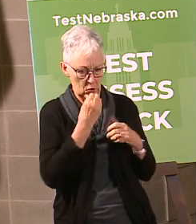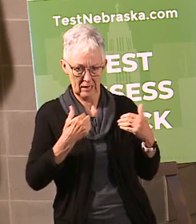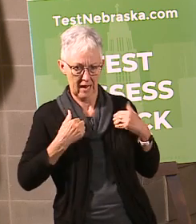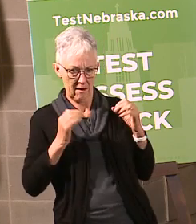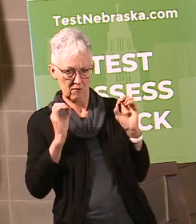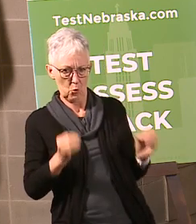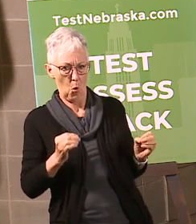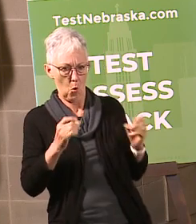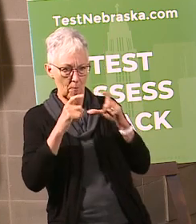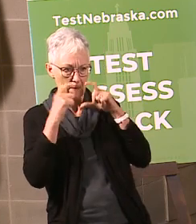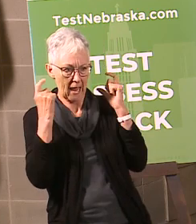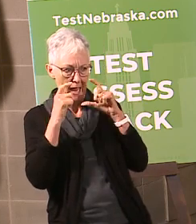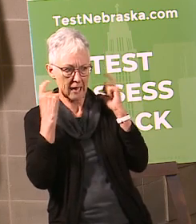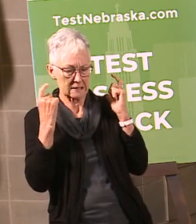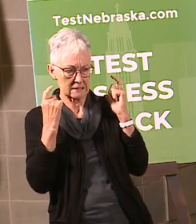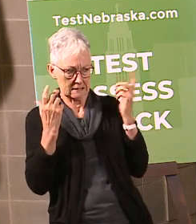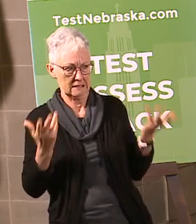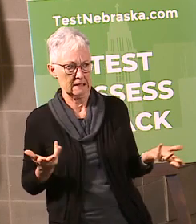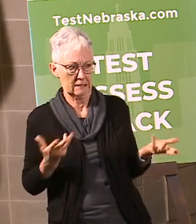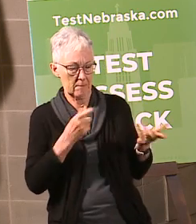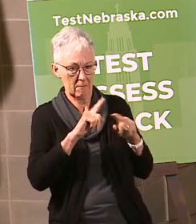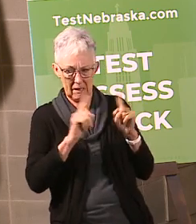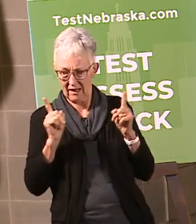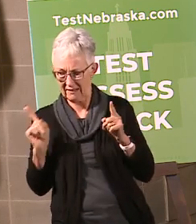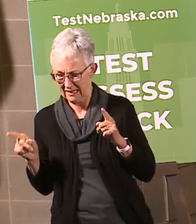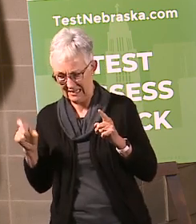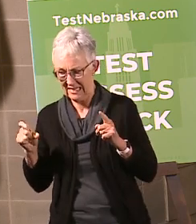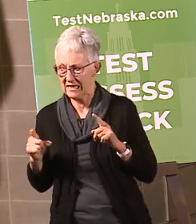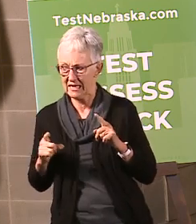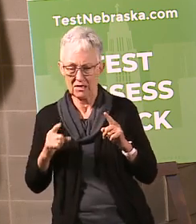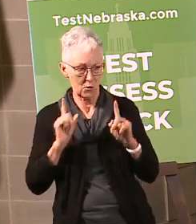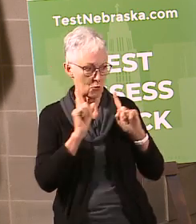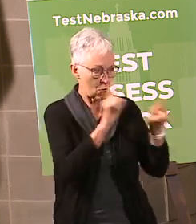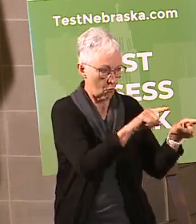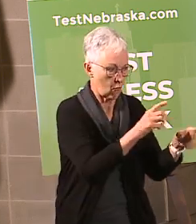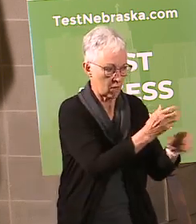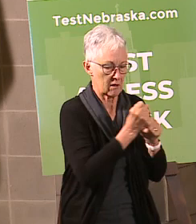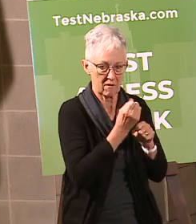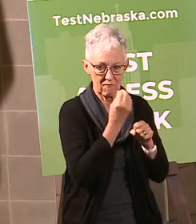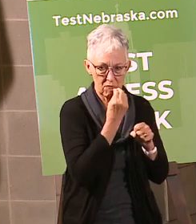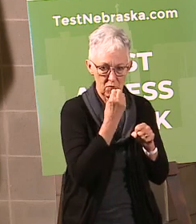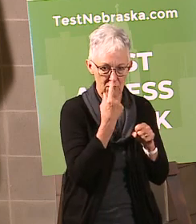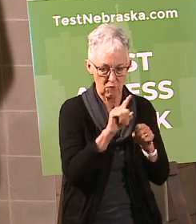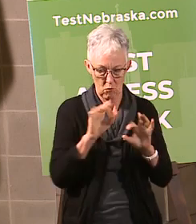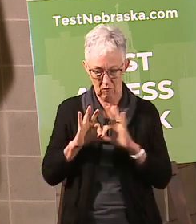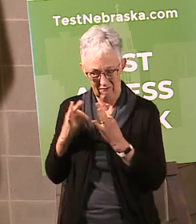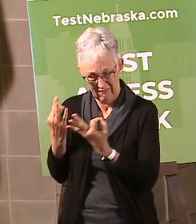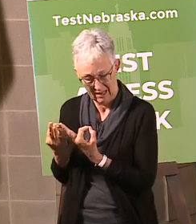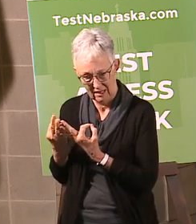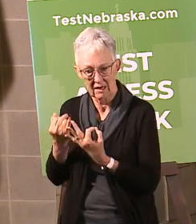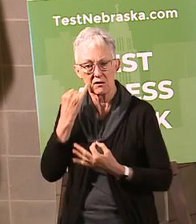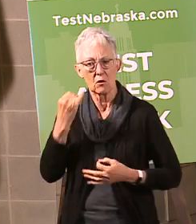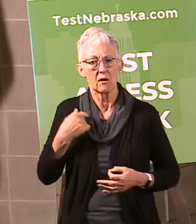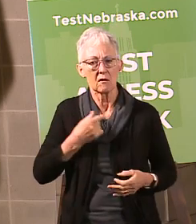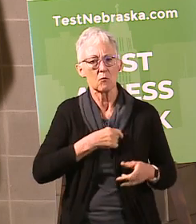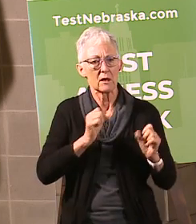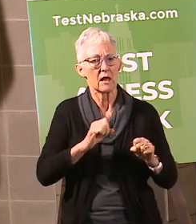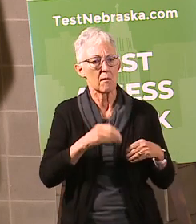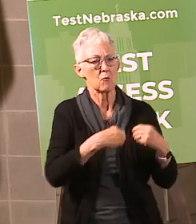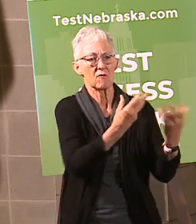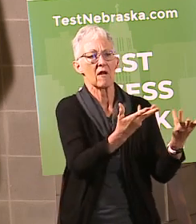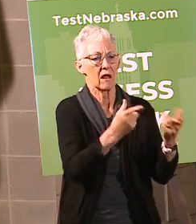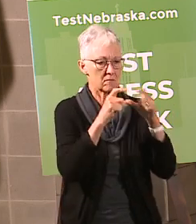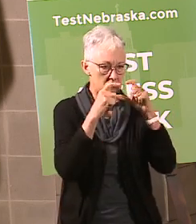people are going out in public to try to get food for their families. So if we can provide masks for the people in some of the hardest hit communities, we can really